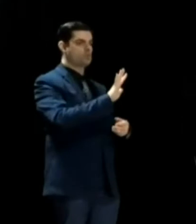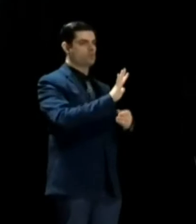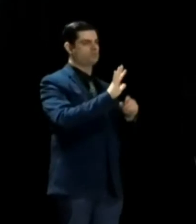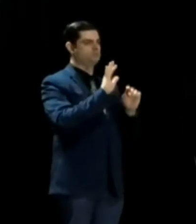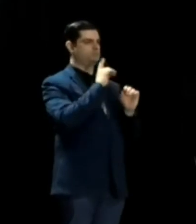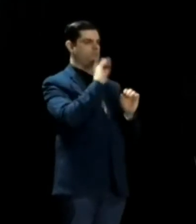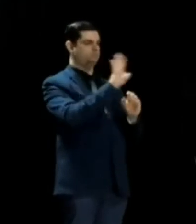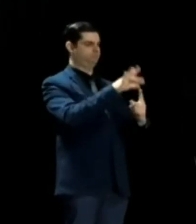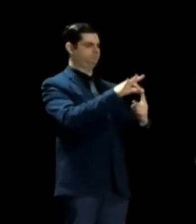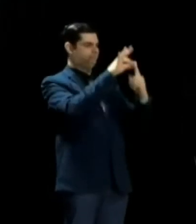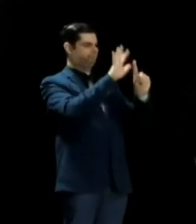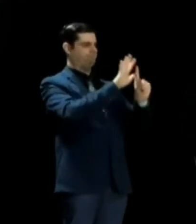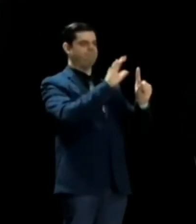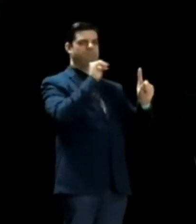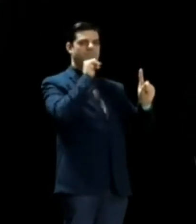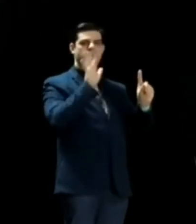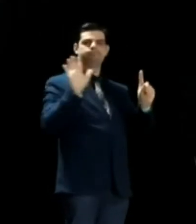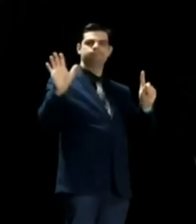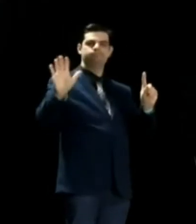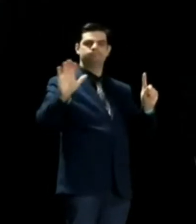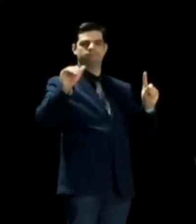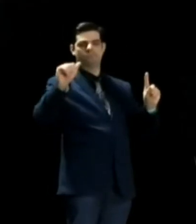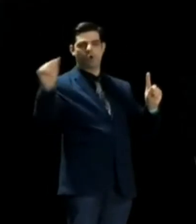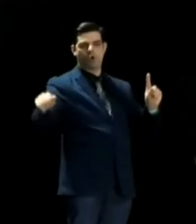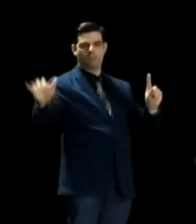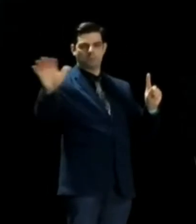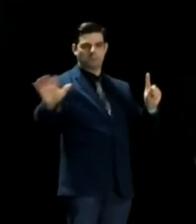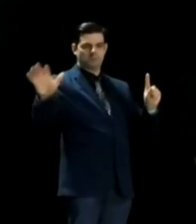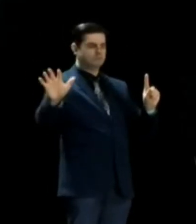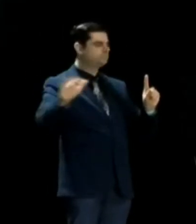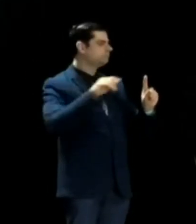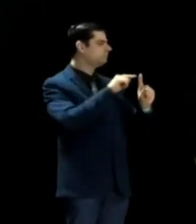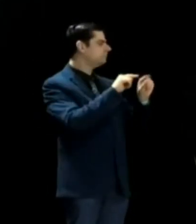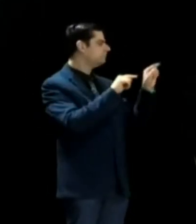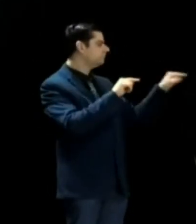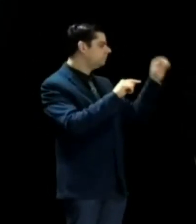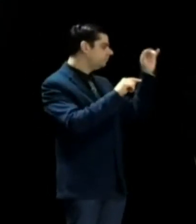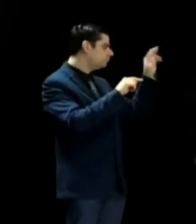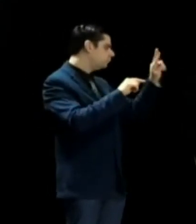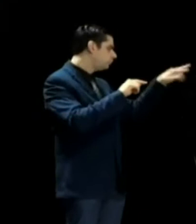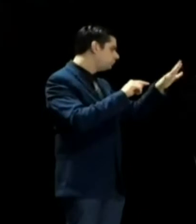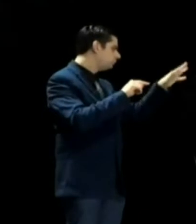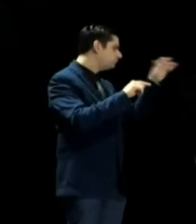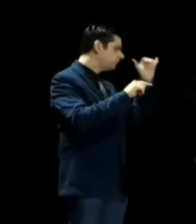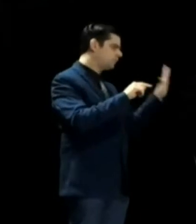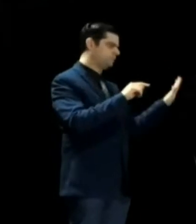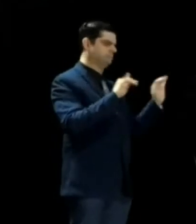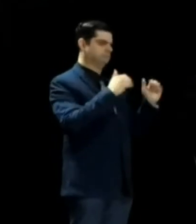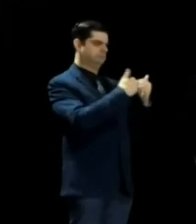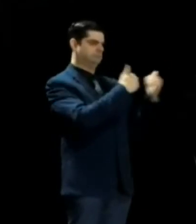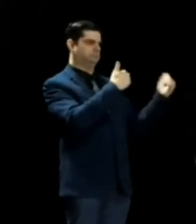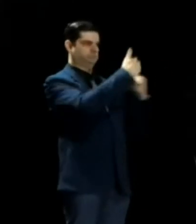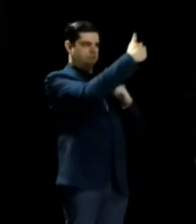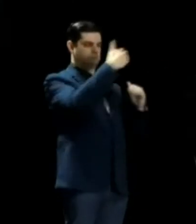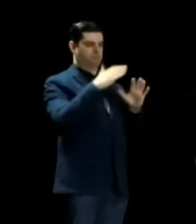Looking at a couple other things here before taking questions. Upstate Triage Hotline,